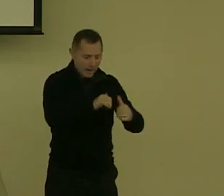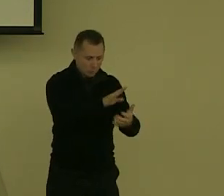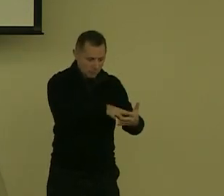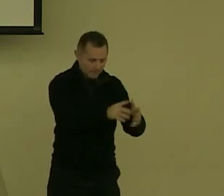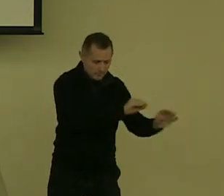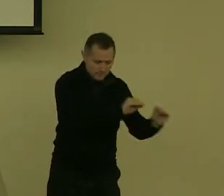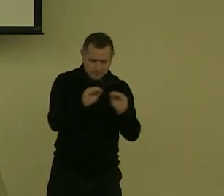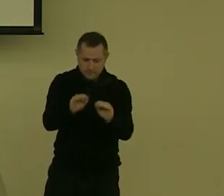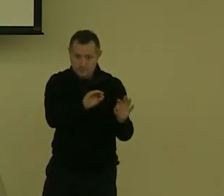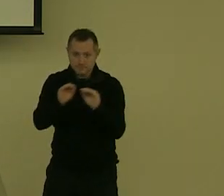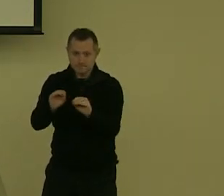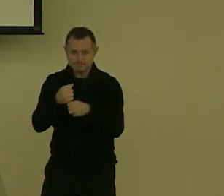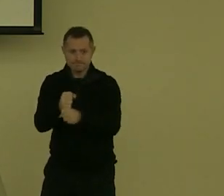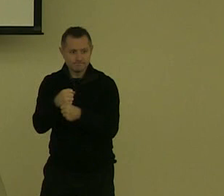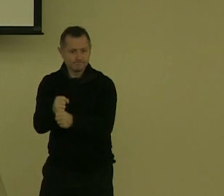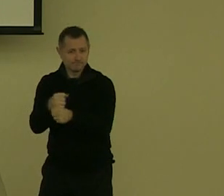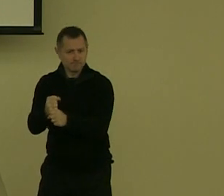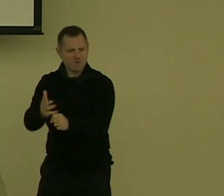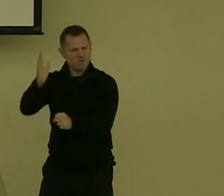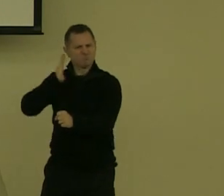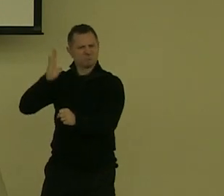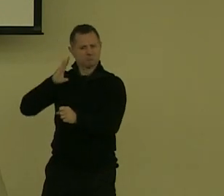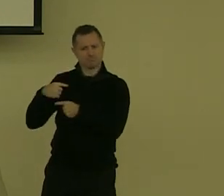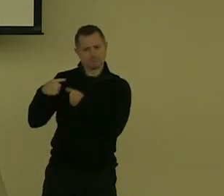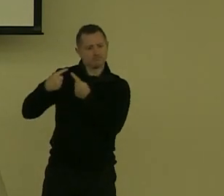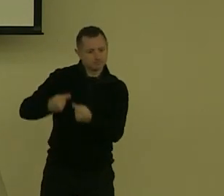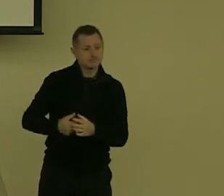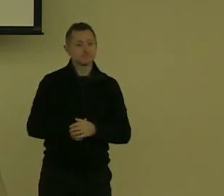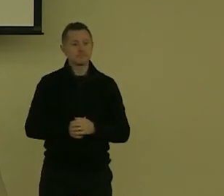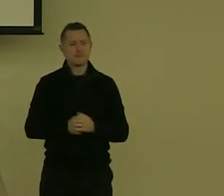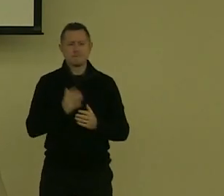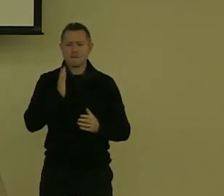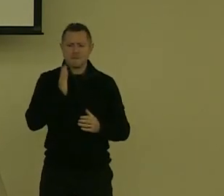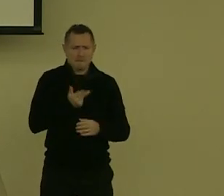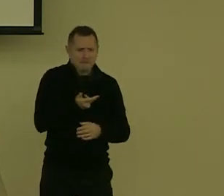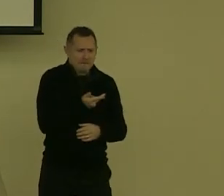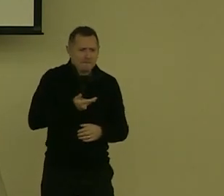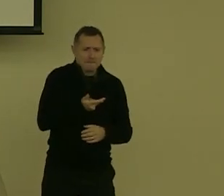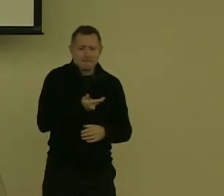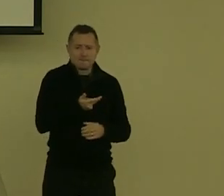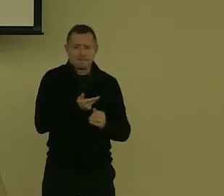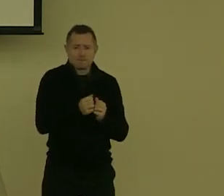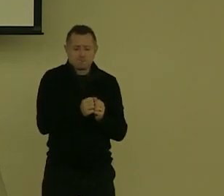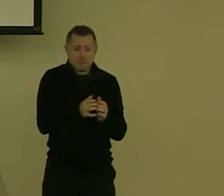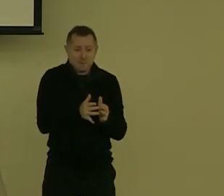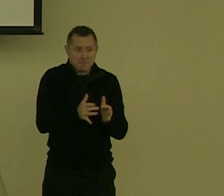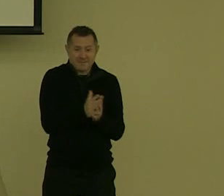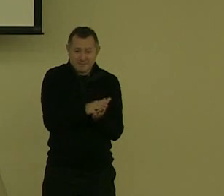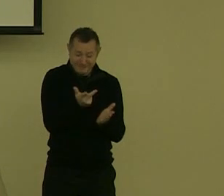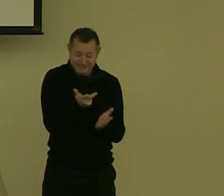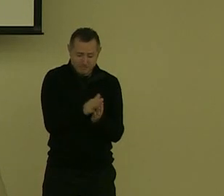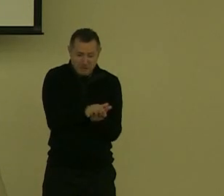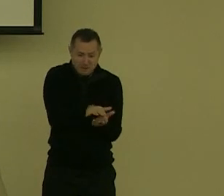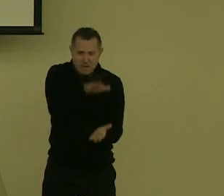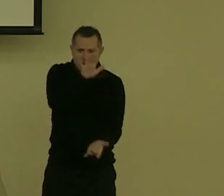my library in 2005. We now have roughly 11,000 titles in 15 languages that circulate. All of